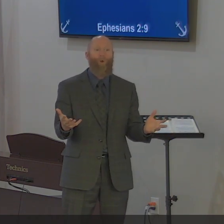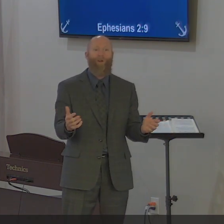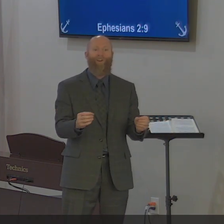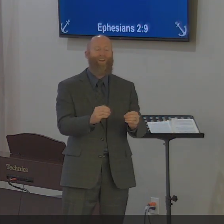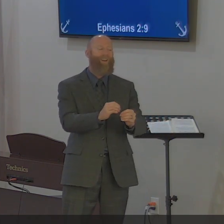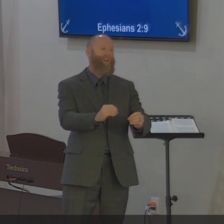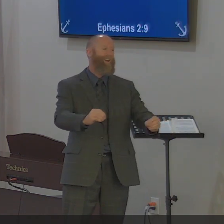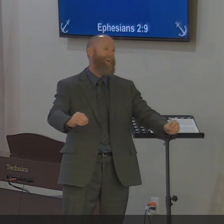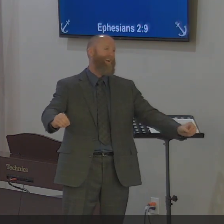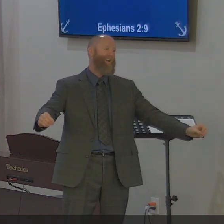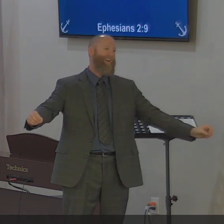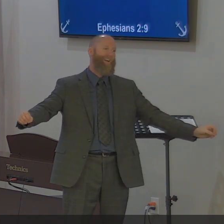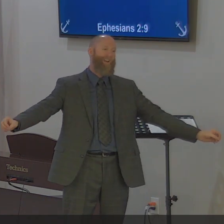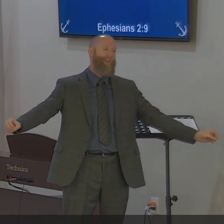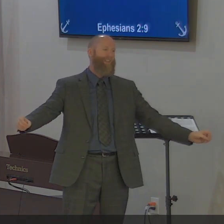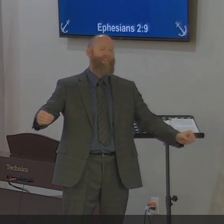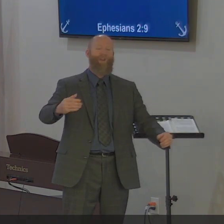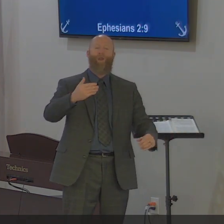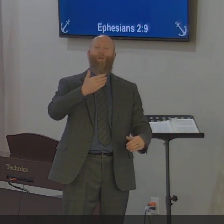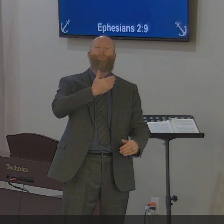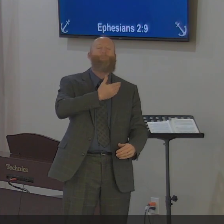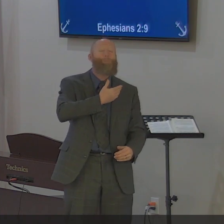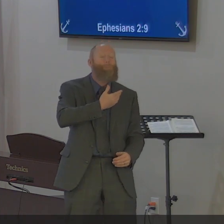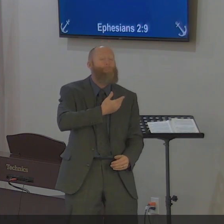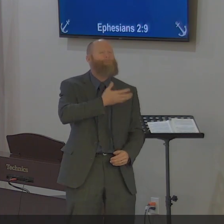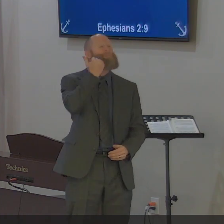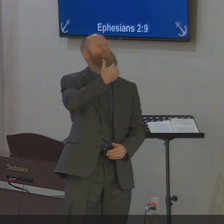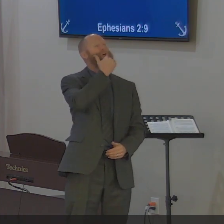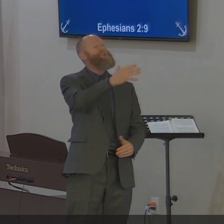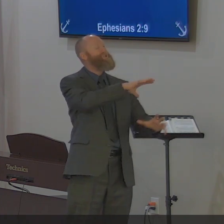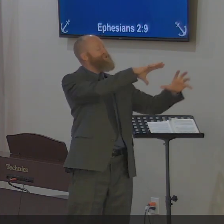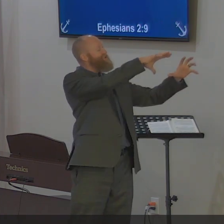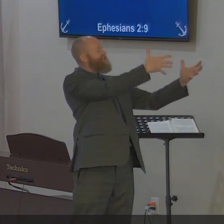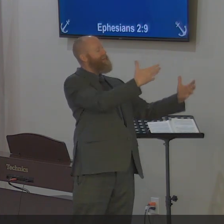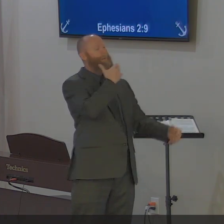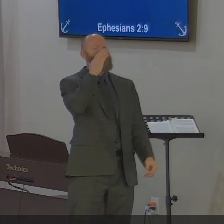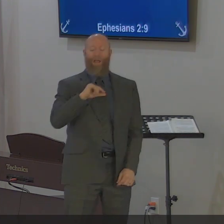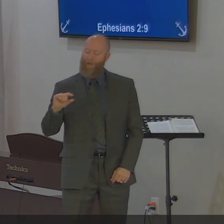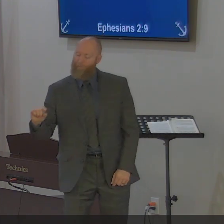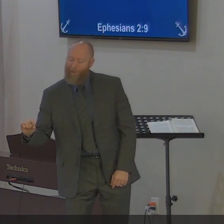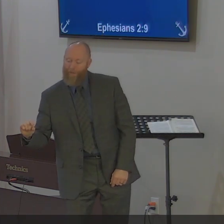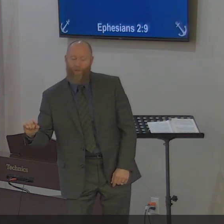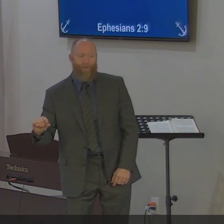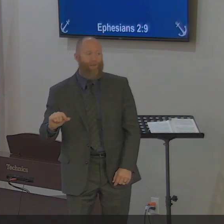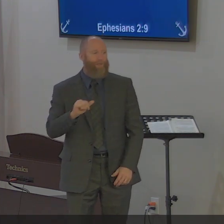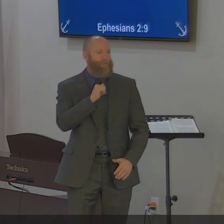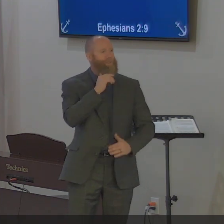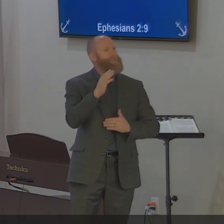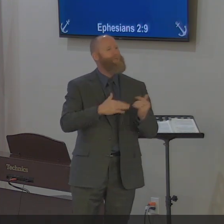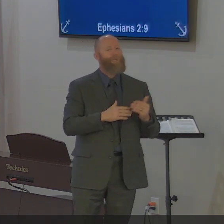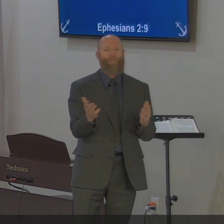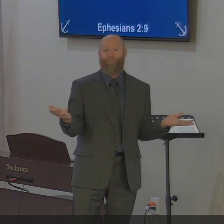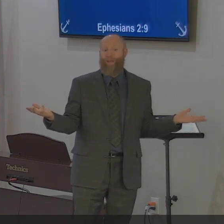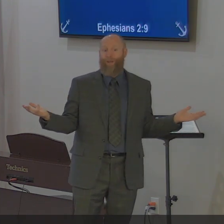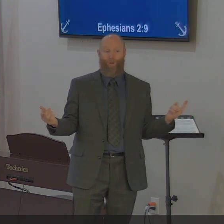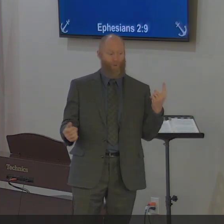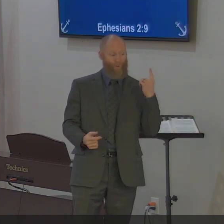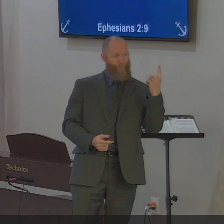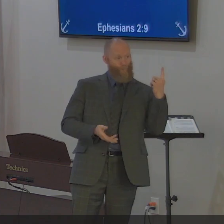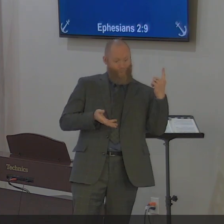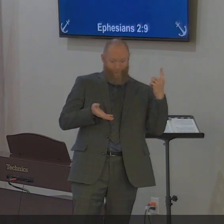doing good and outweighing the bad. The only way for salvation, the only way to escape